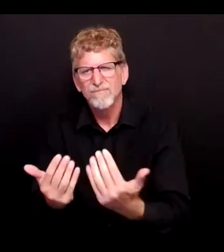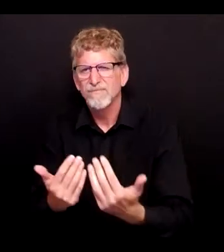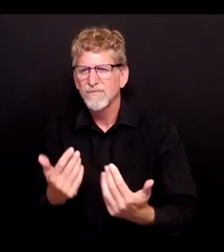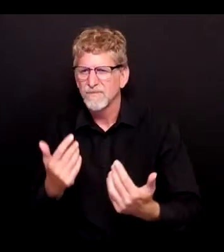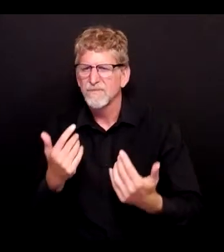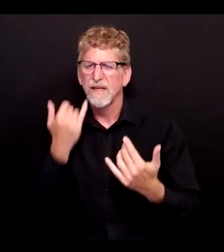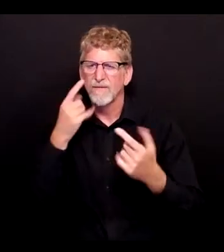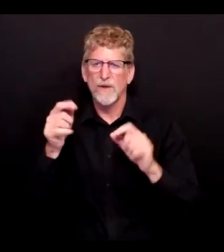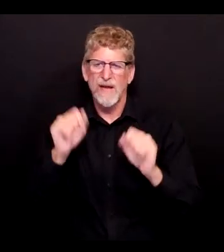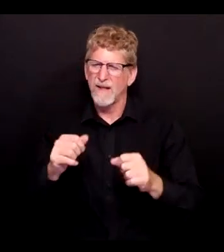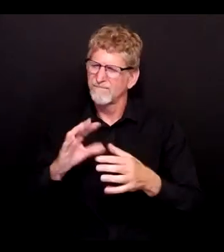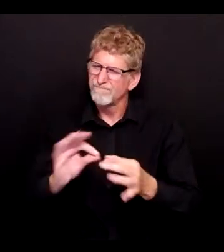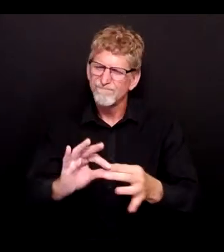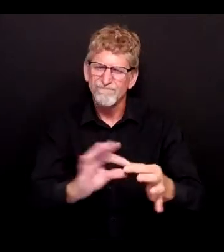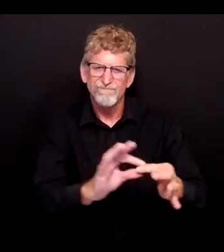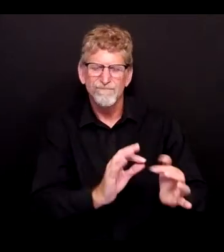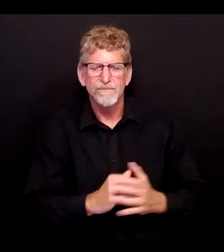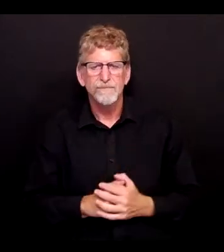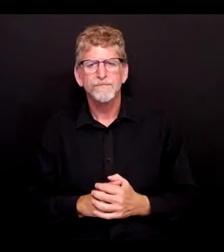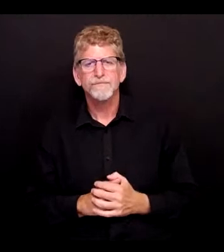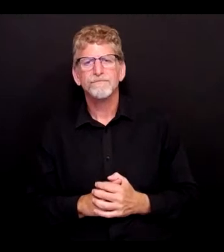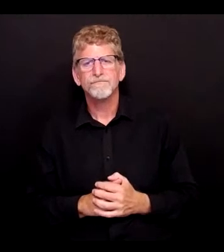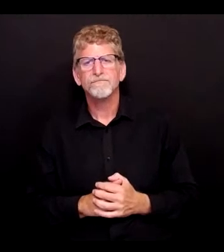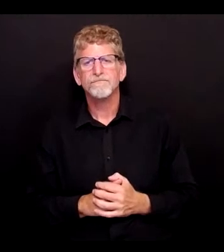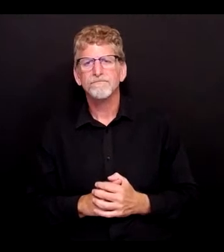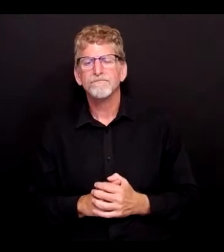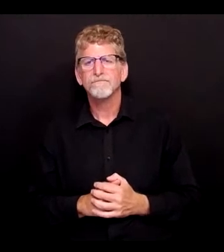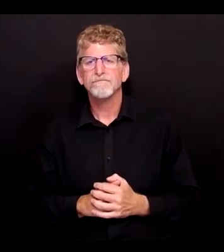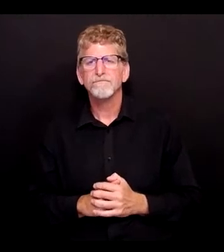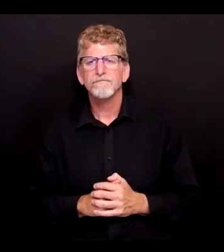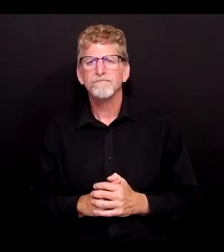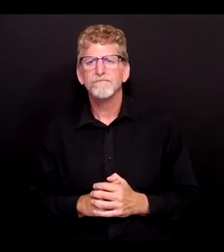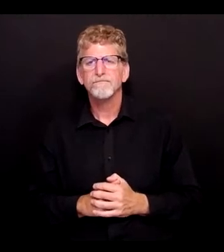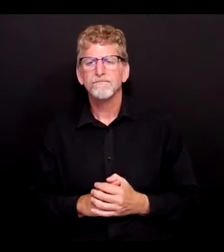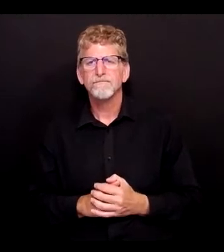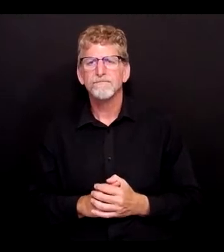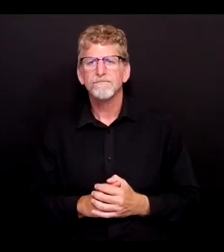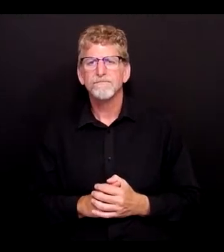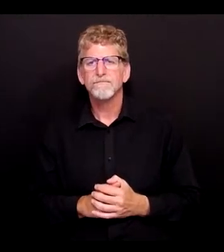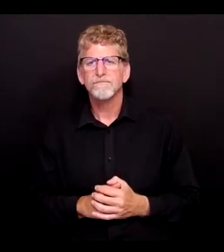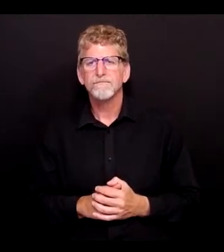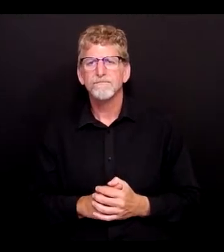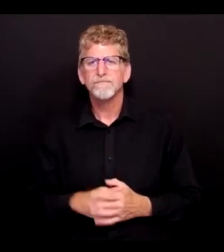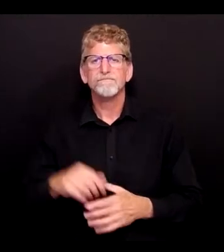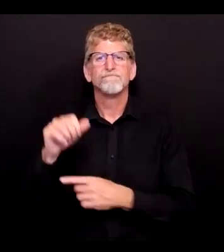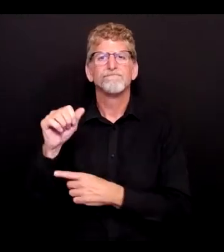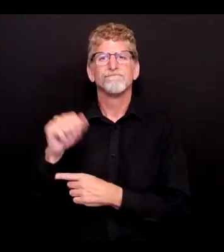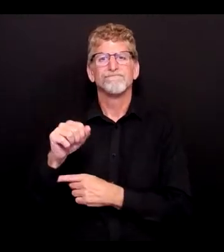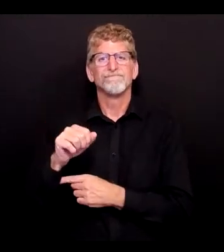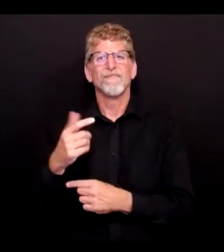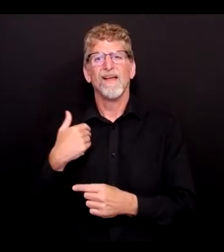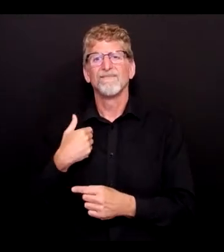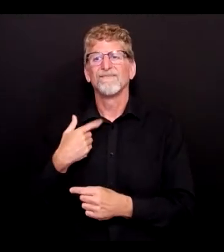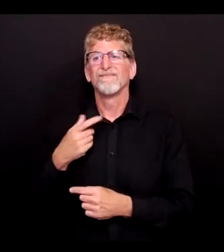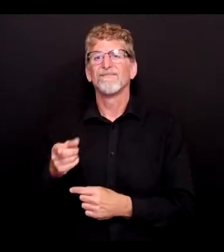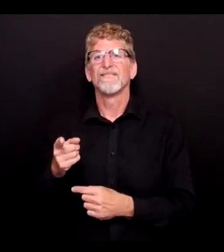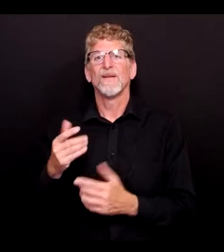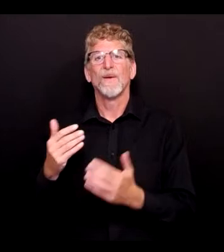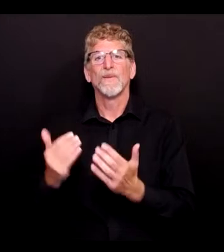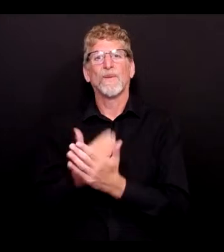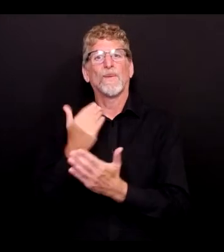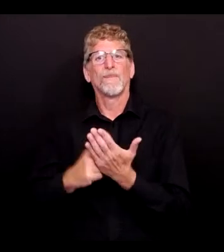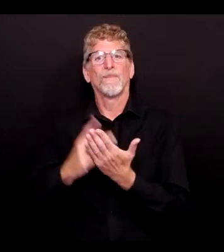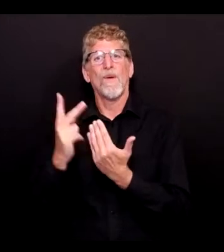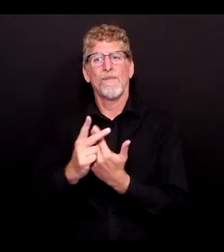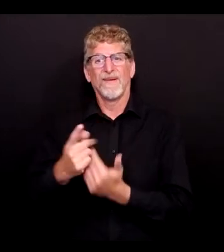the site that's going to be starting up next week, that's supported by the Federal Emergency